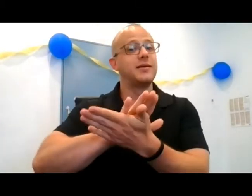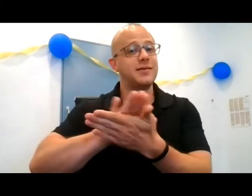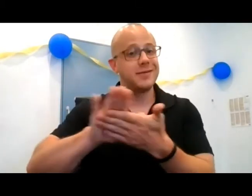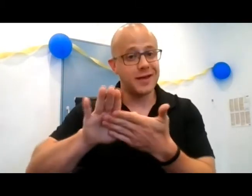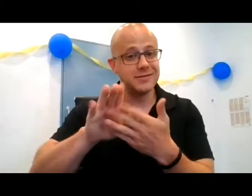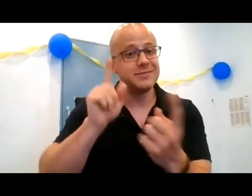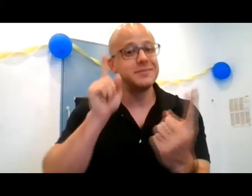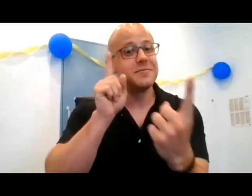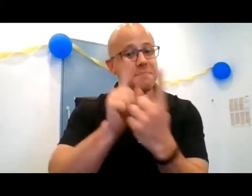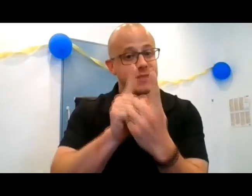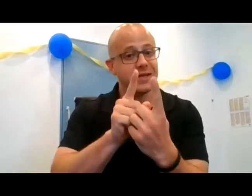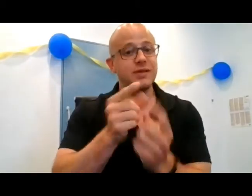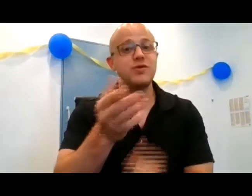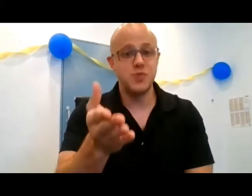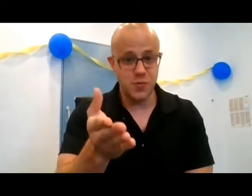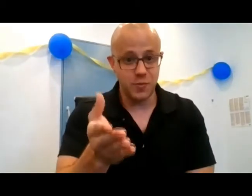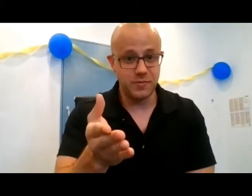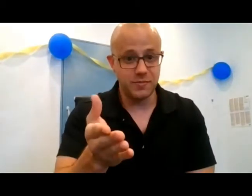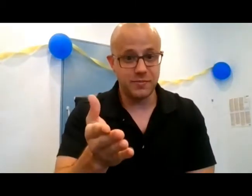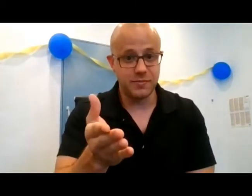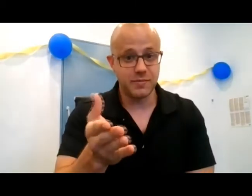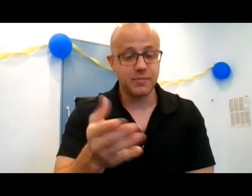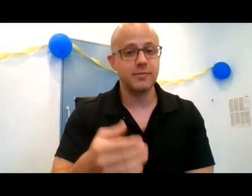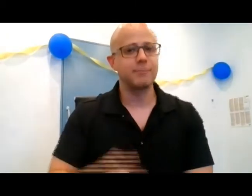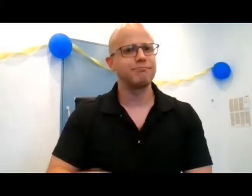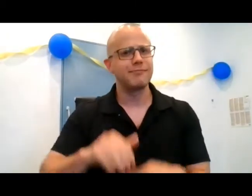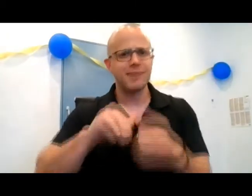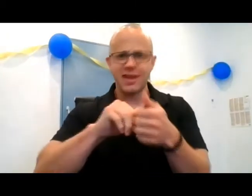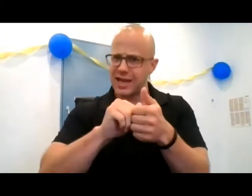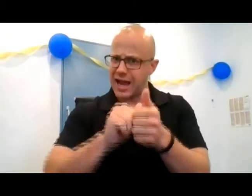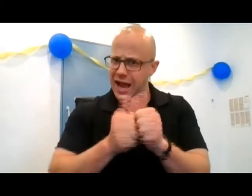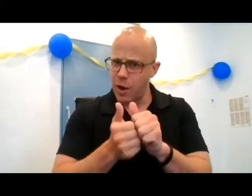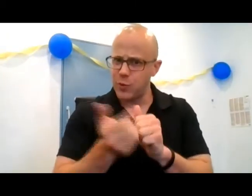T-E-D, excuse me, nice to meet you.